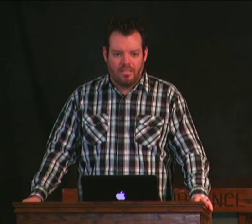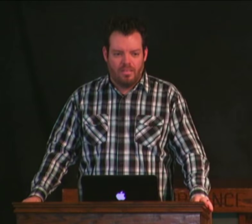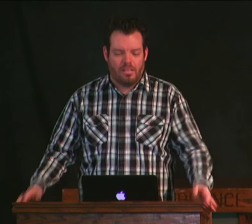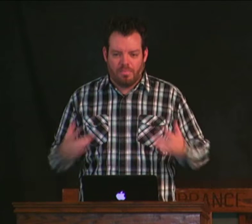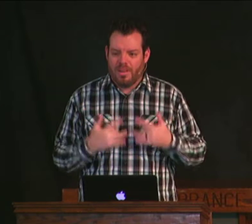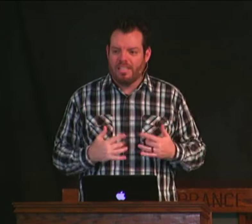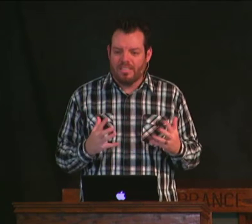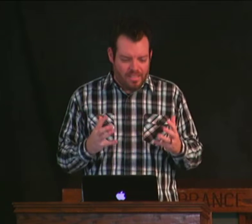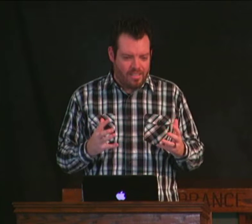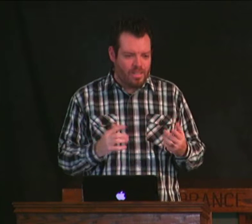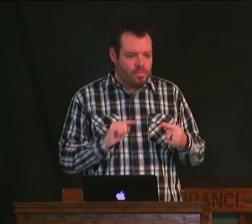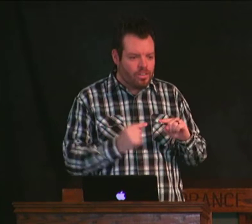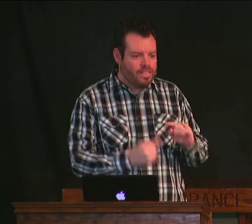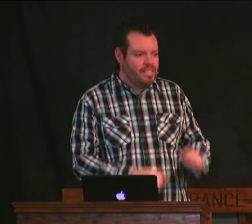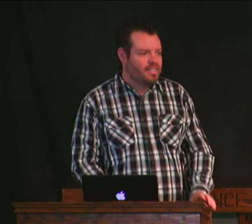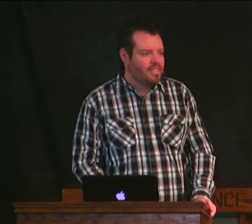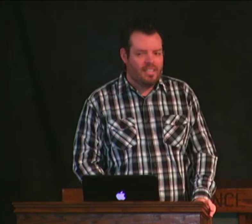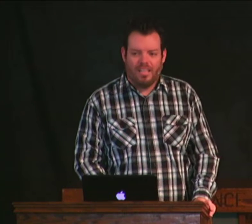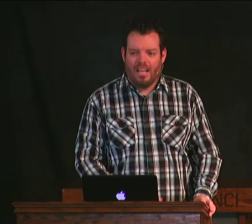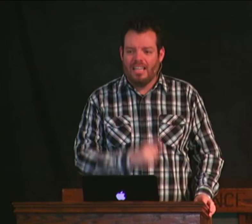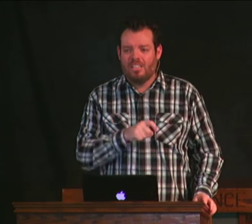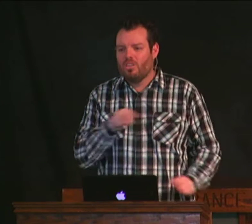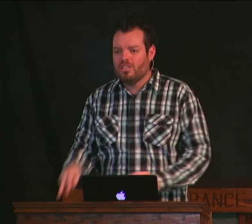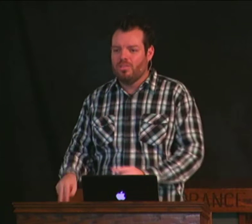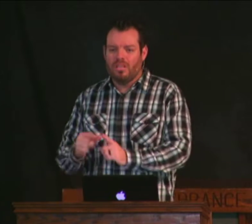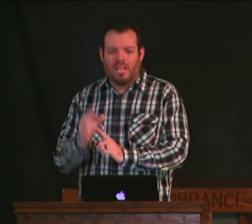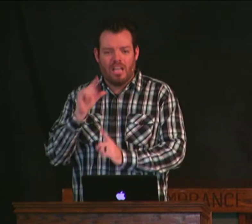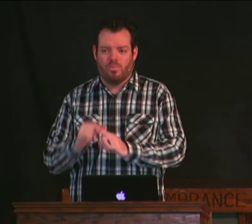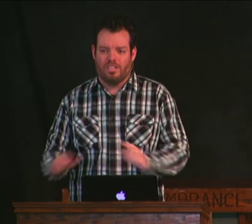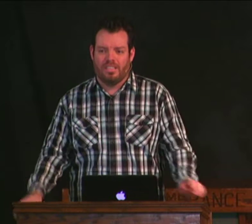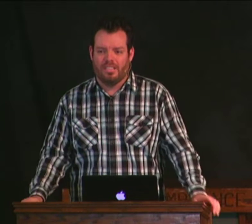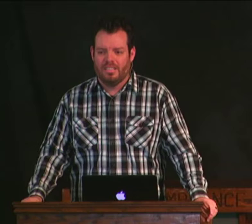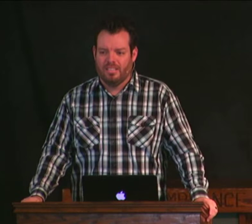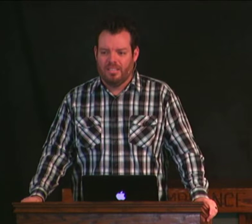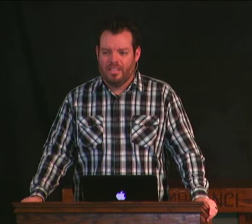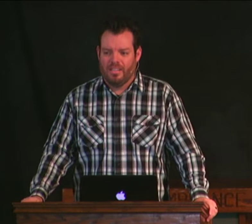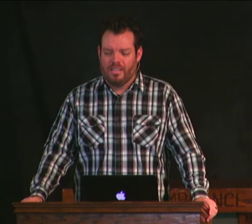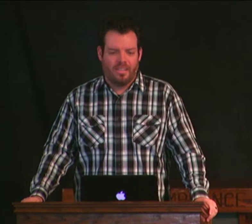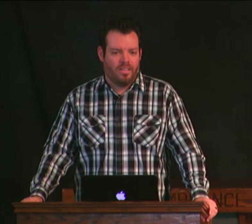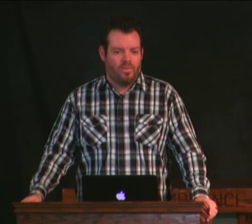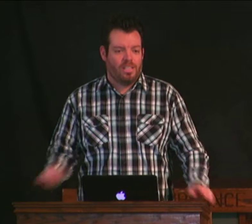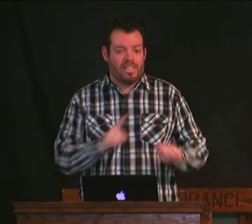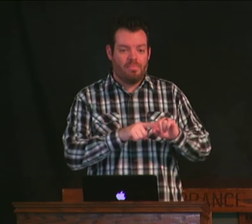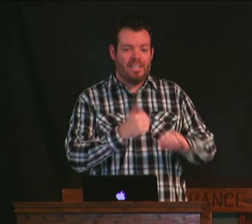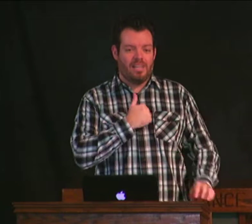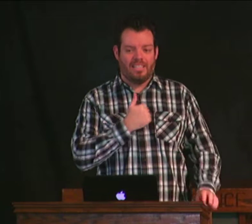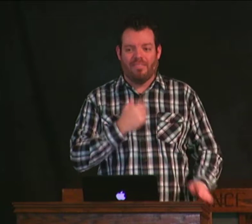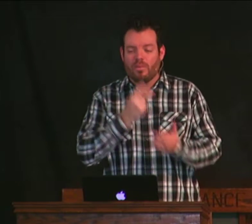When I'm depressed, when I'm hurting, I need to look to God's words. When I try to depend on myself, I will